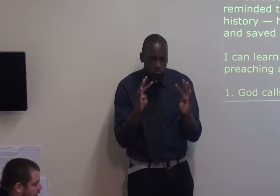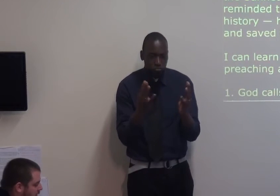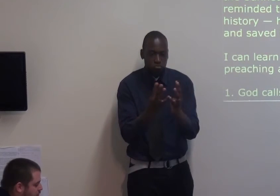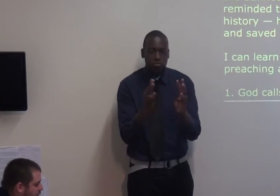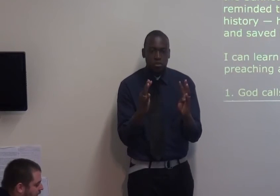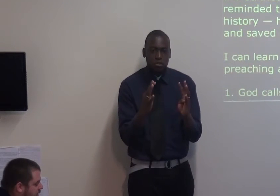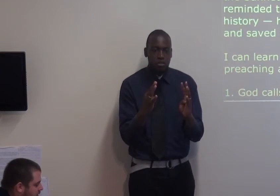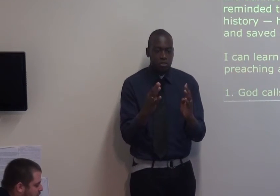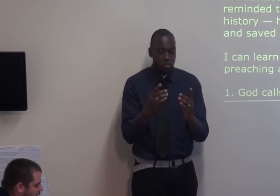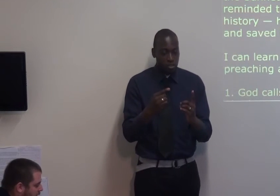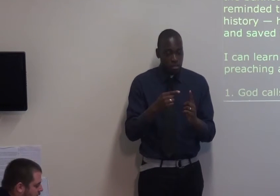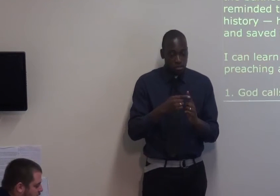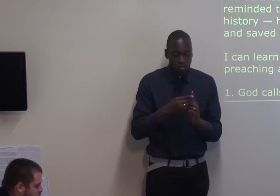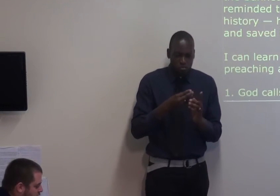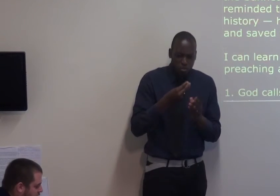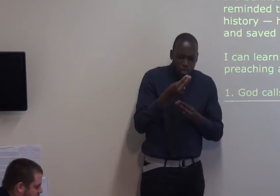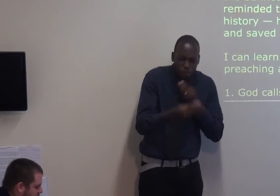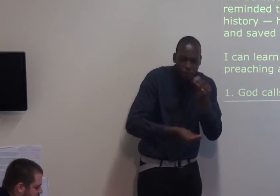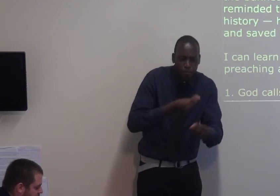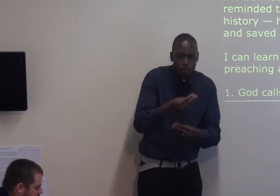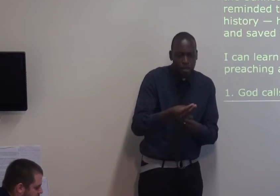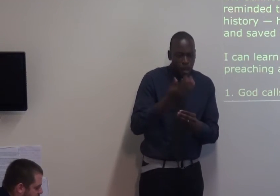He reminded them about the Jewish history,